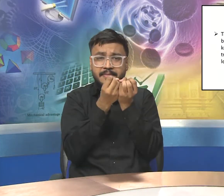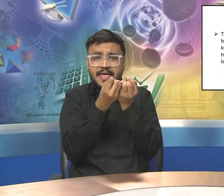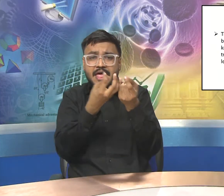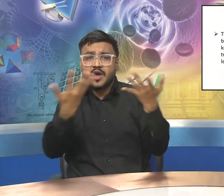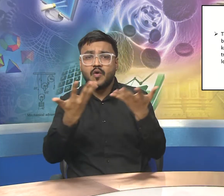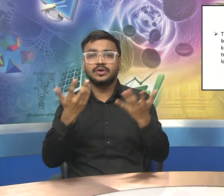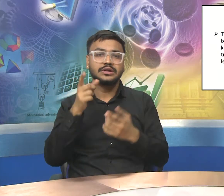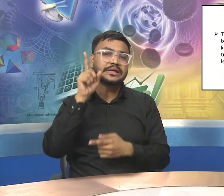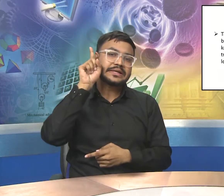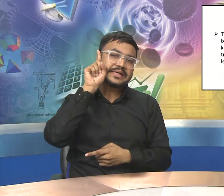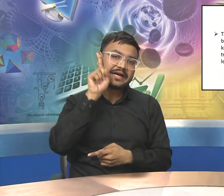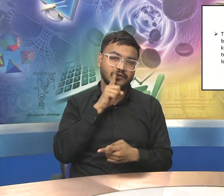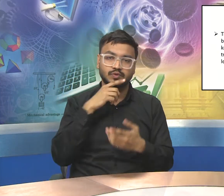There are about